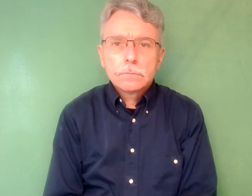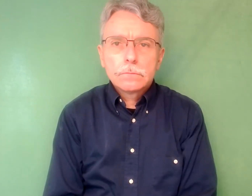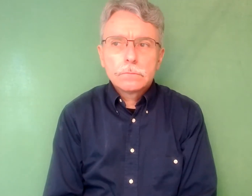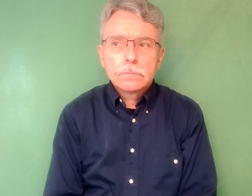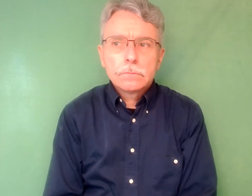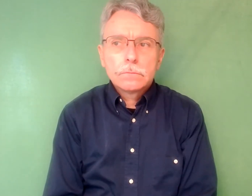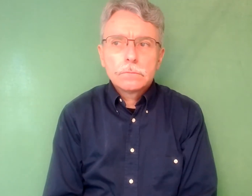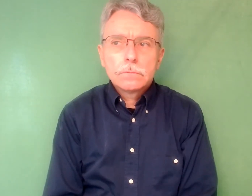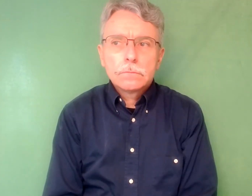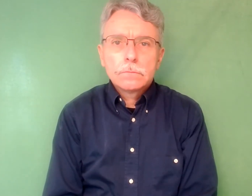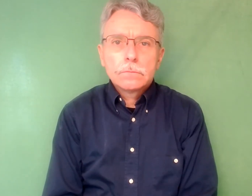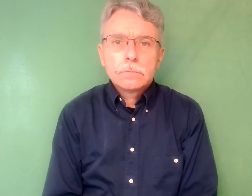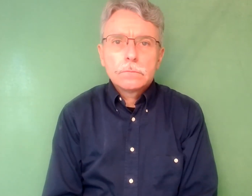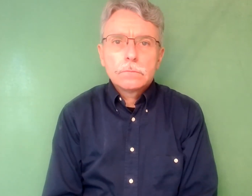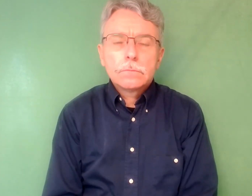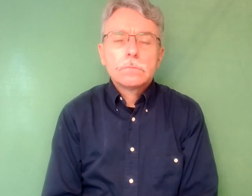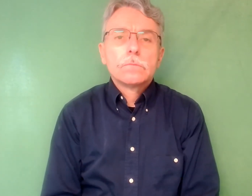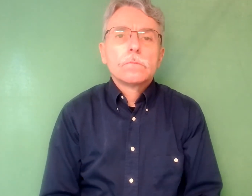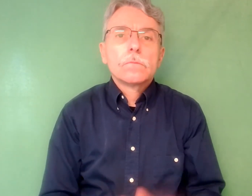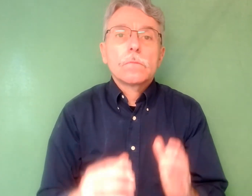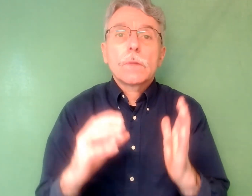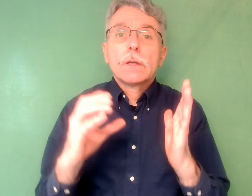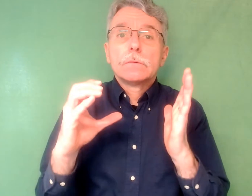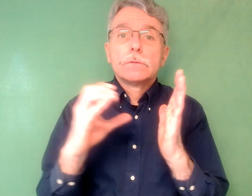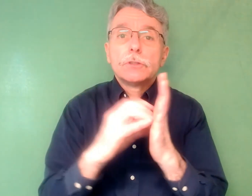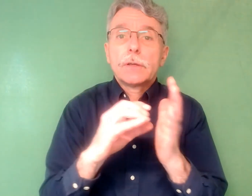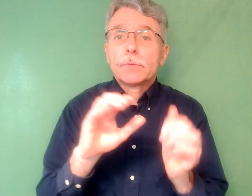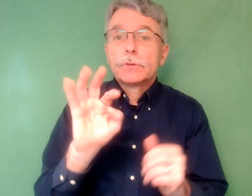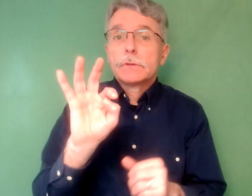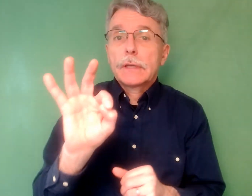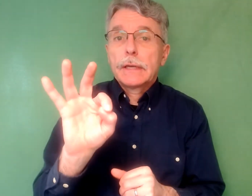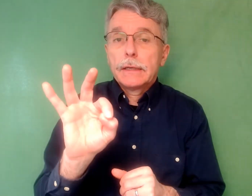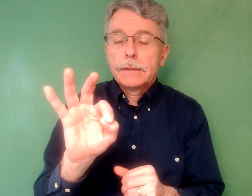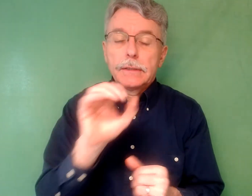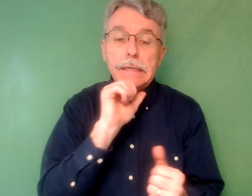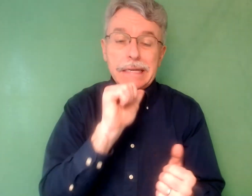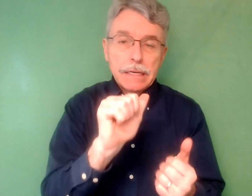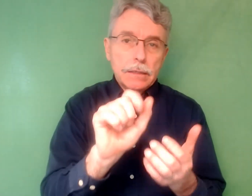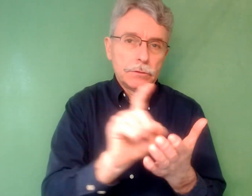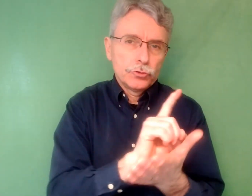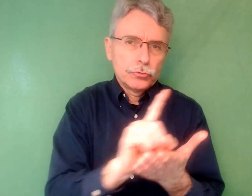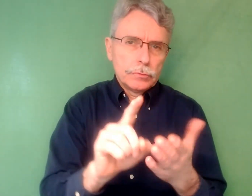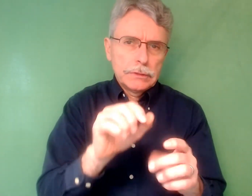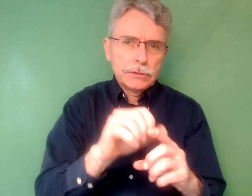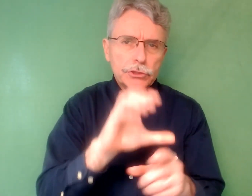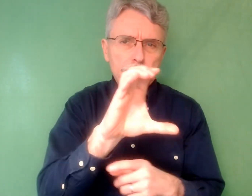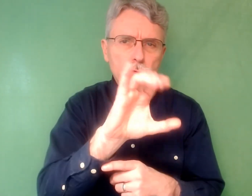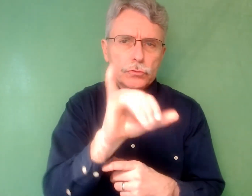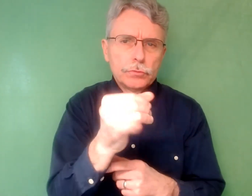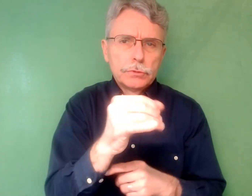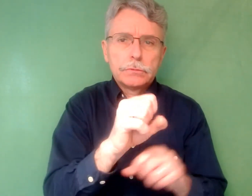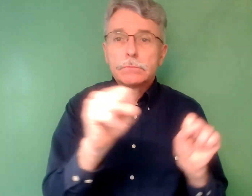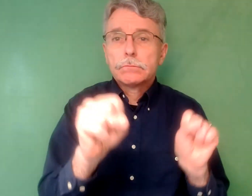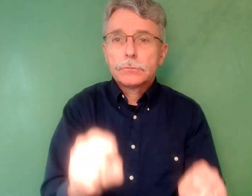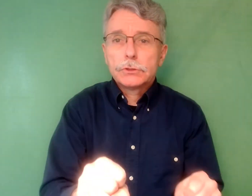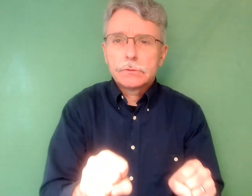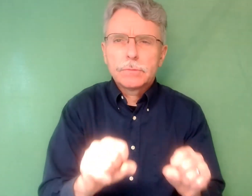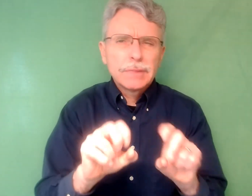Chapter 9, Nondiscrimination in the Criminal Justice System, an examination of the Americans with Disabilities Act and